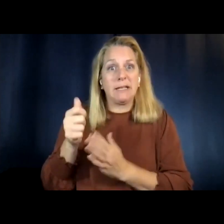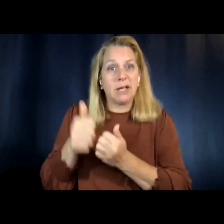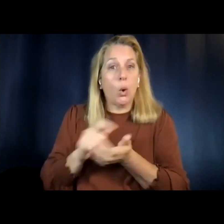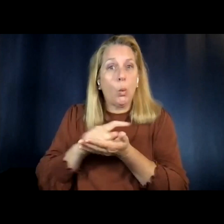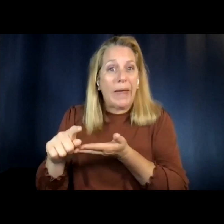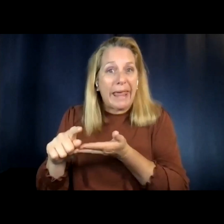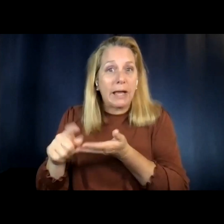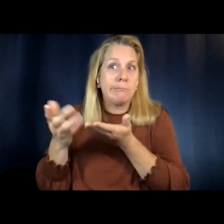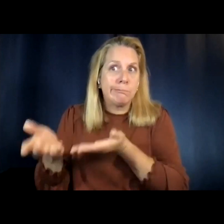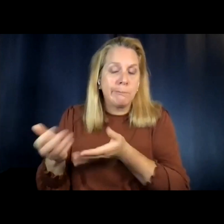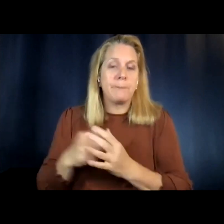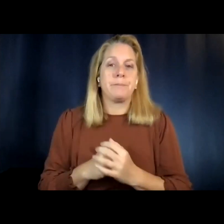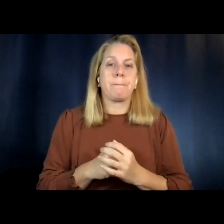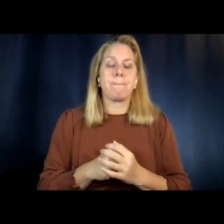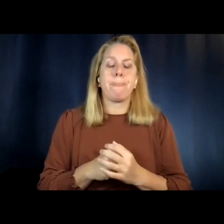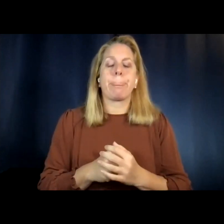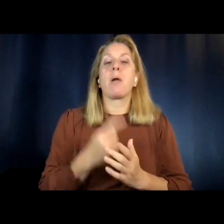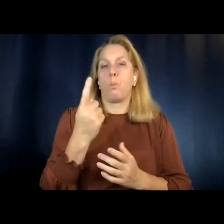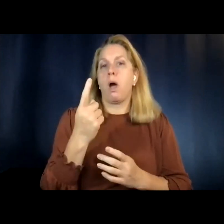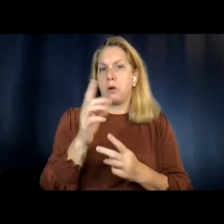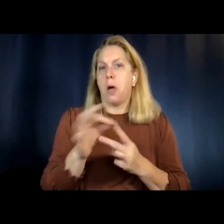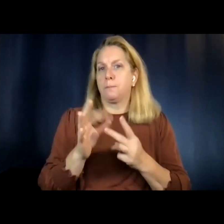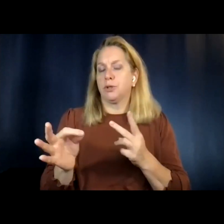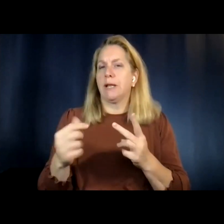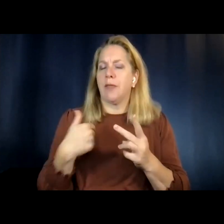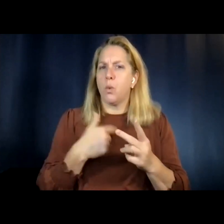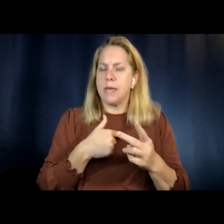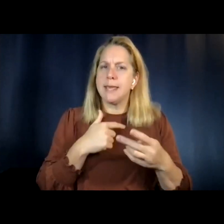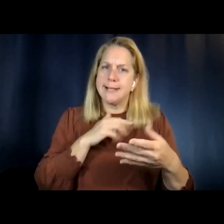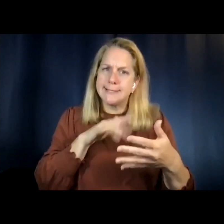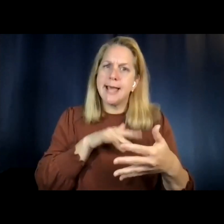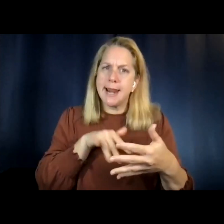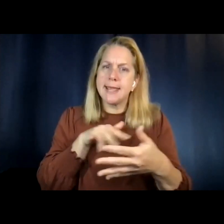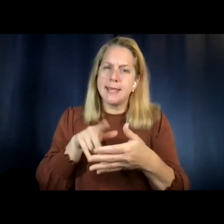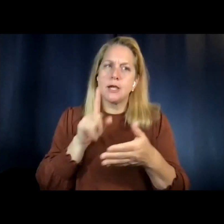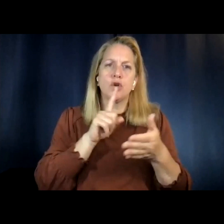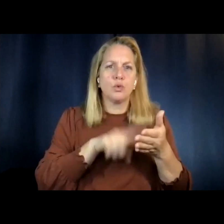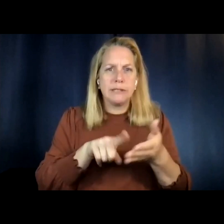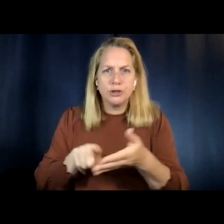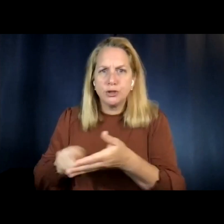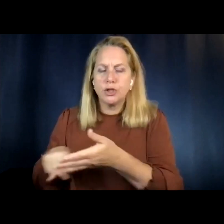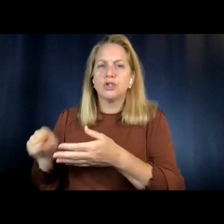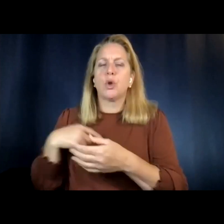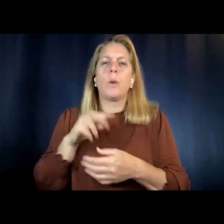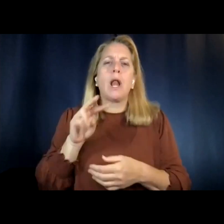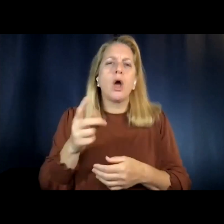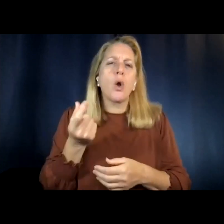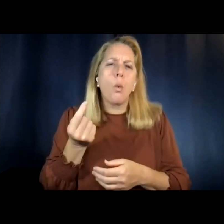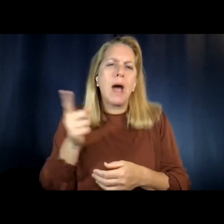One way was we studied and looked at what sounds were